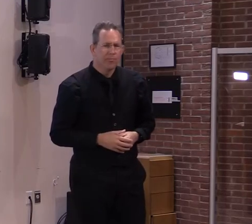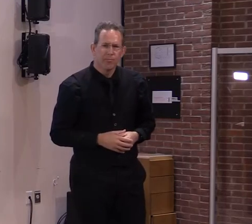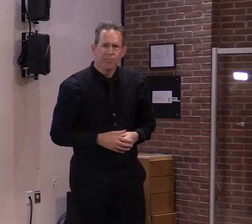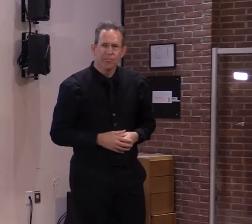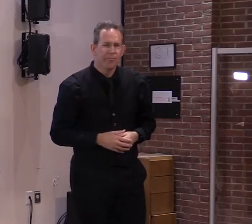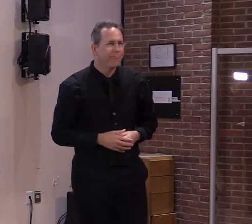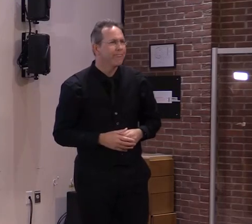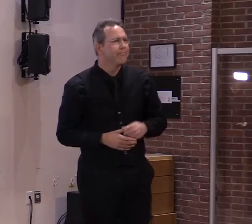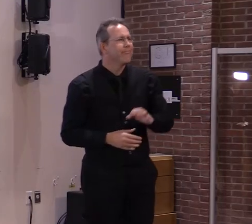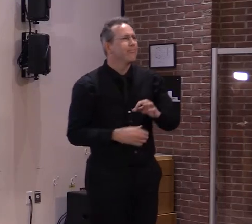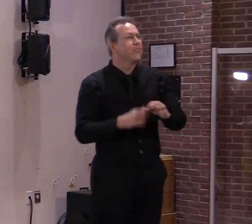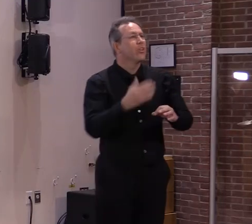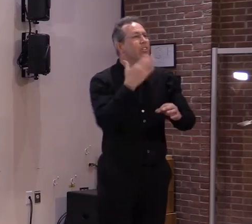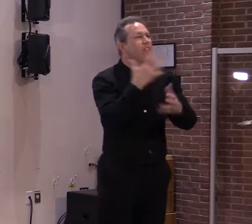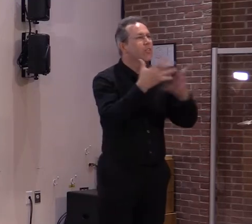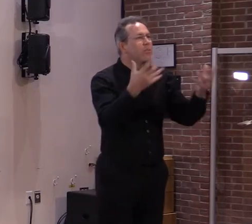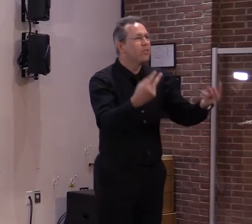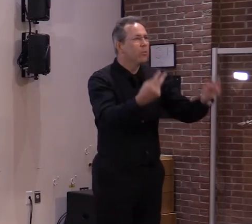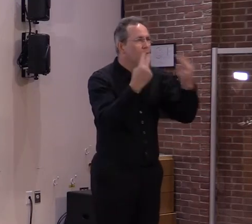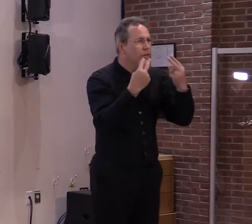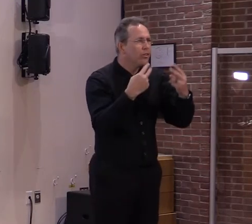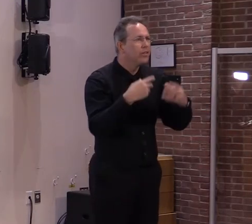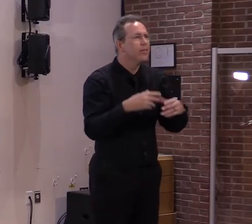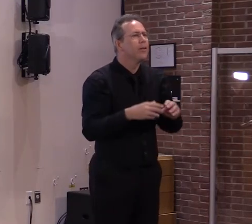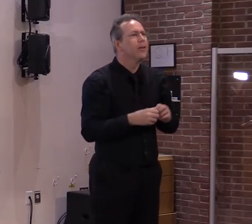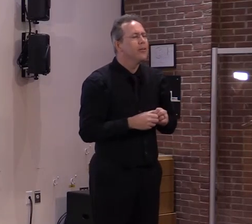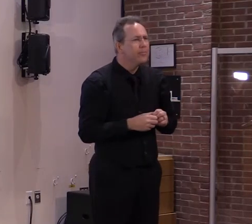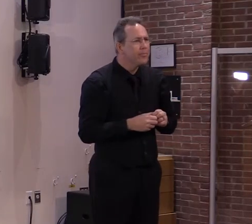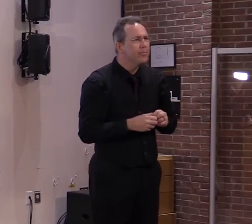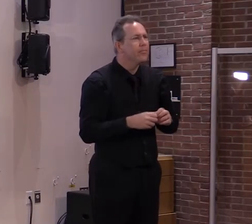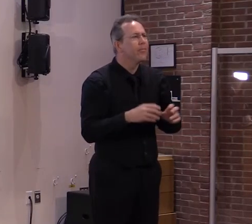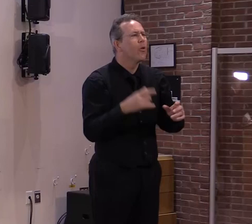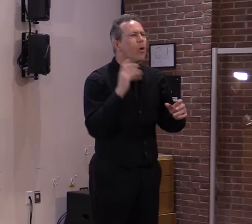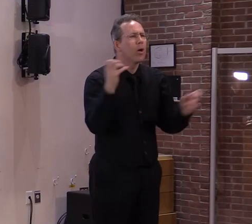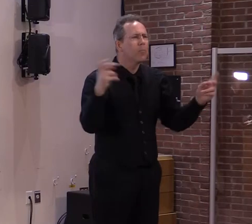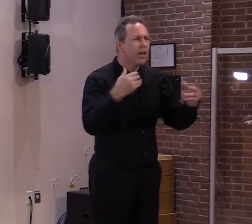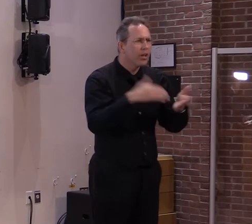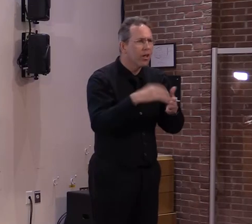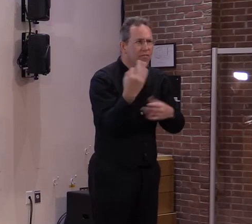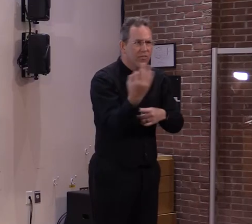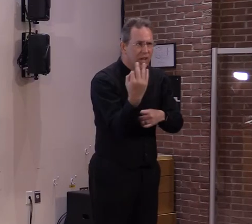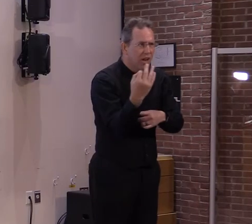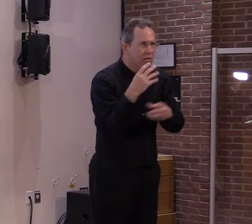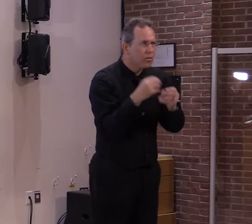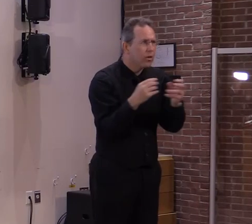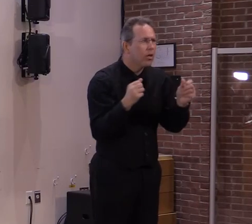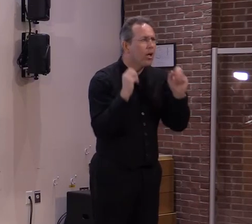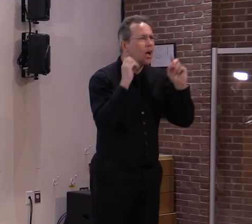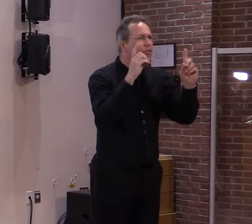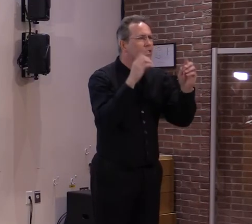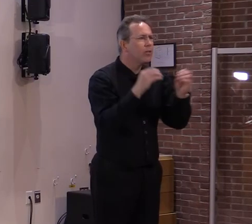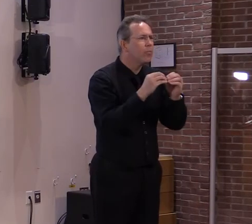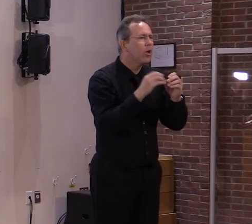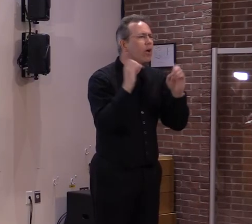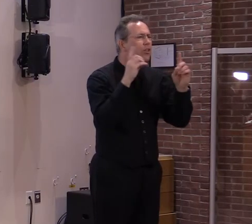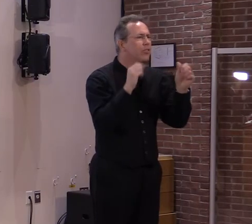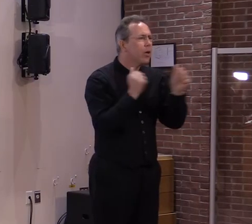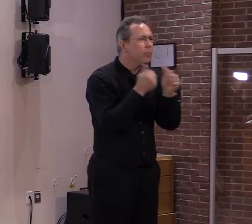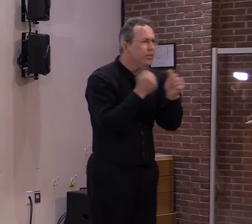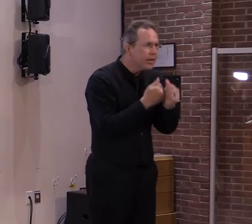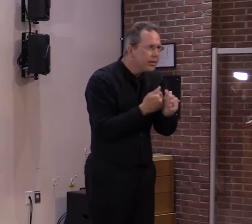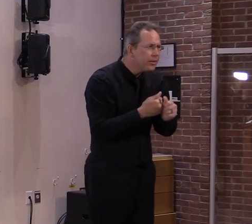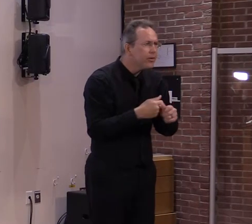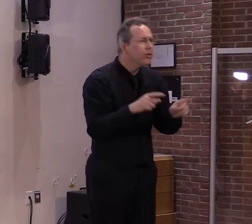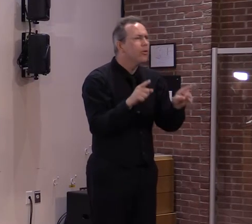Okay, thanks very much for tuning in. And we'll be back on Friday to get an education update, as well as I hope